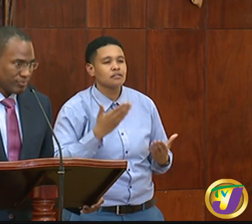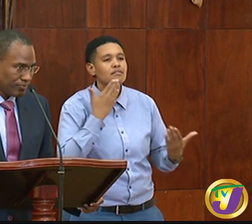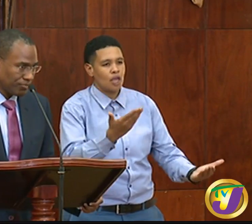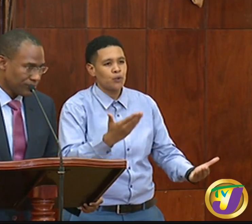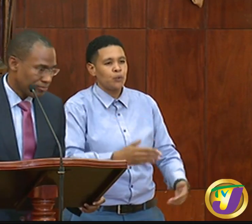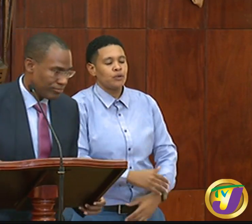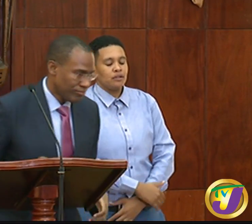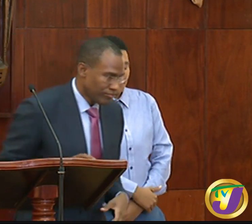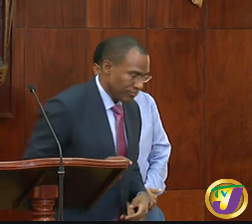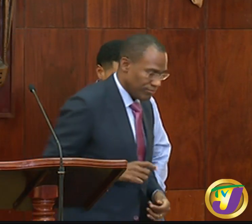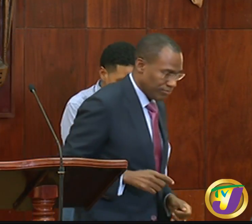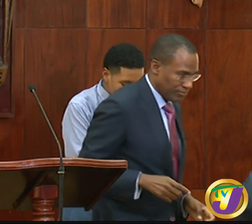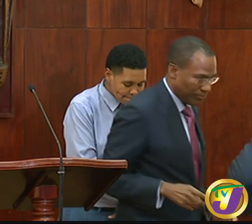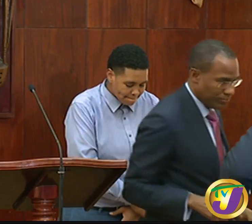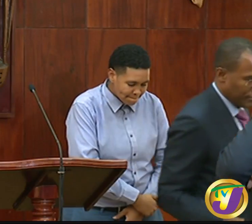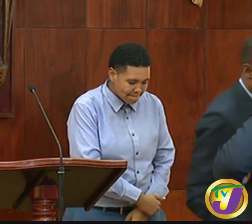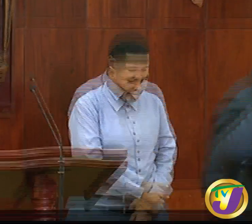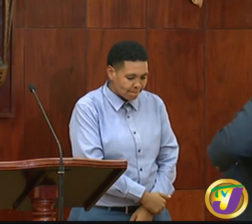Thank you.